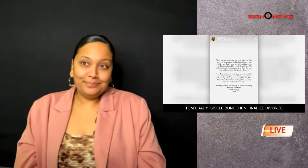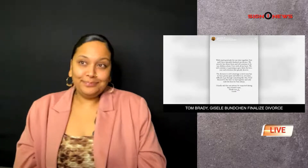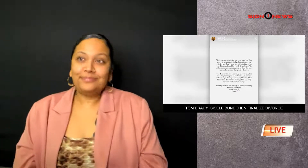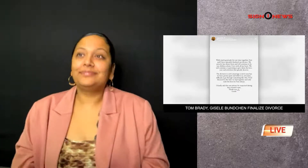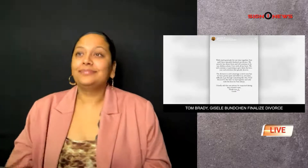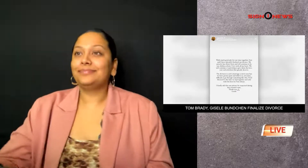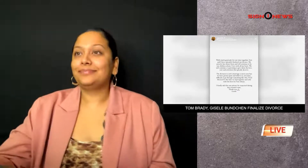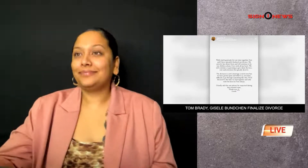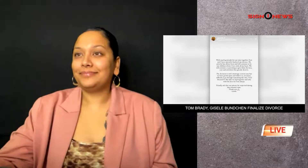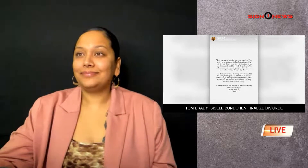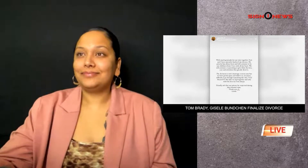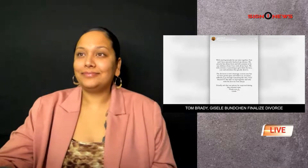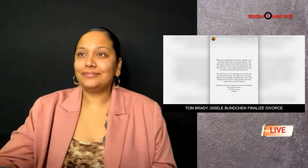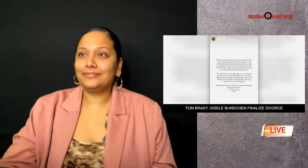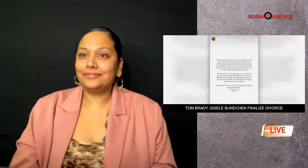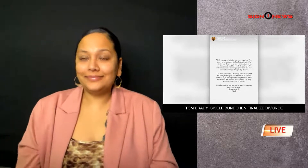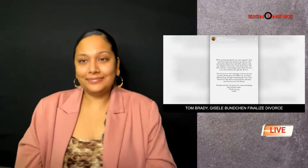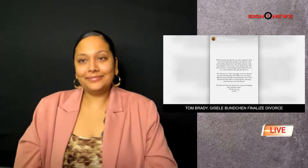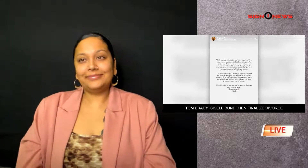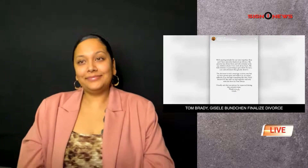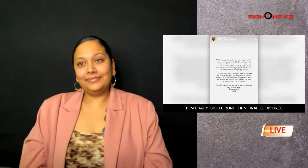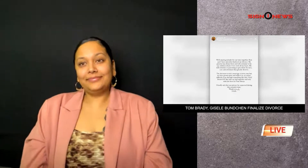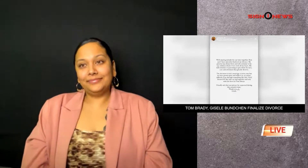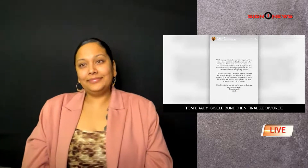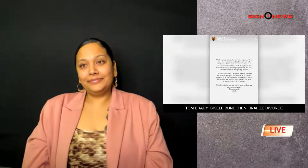children together.